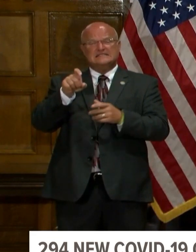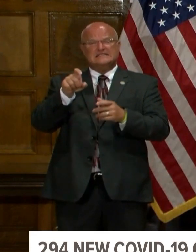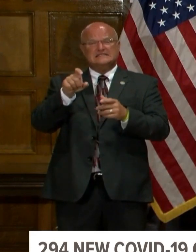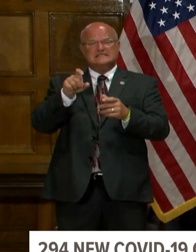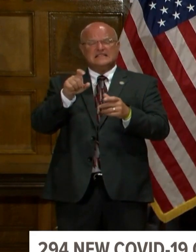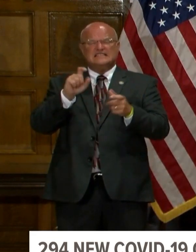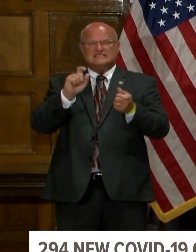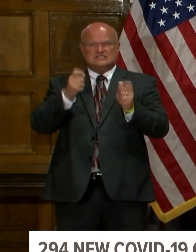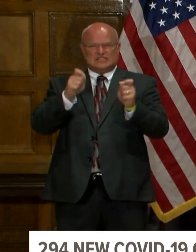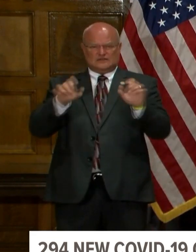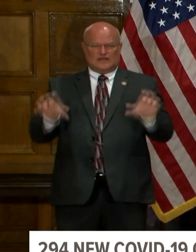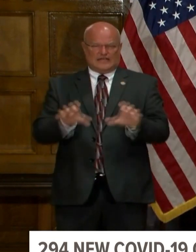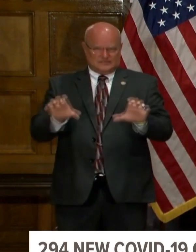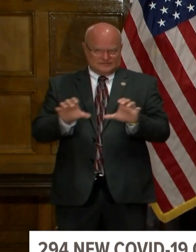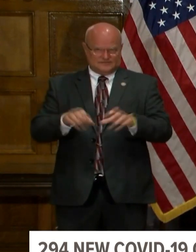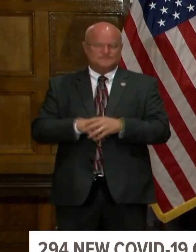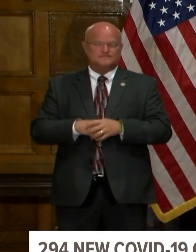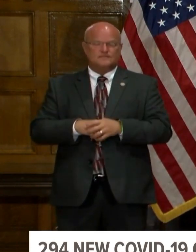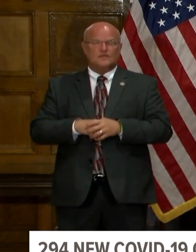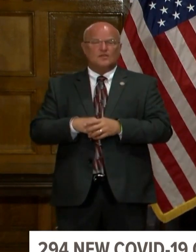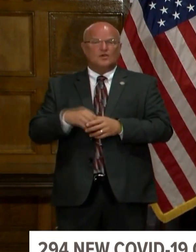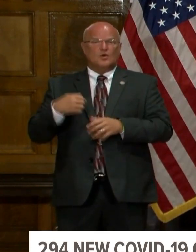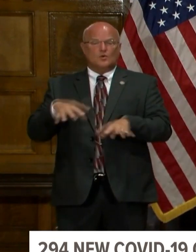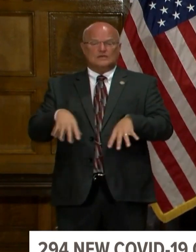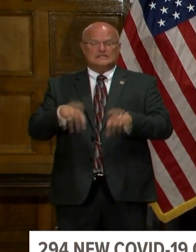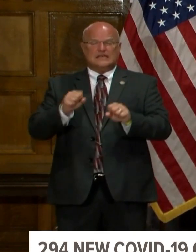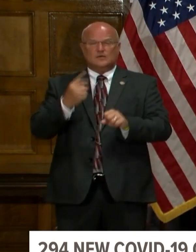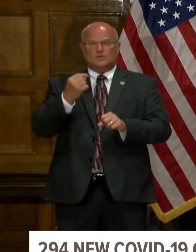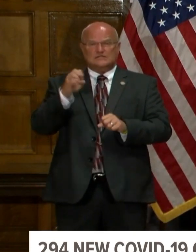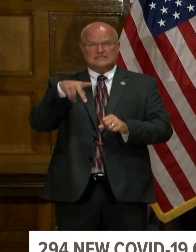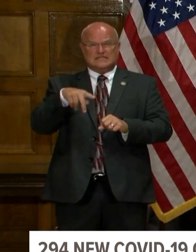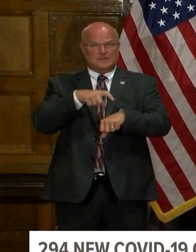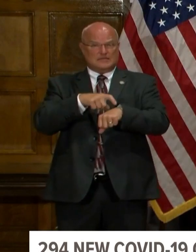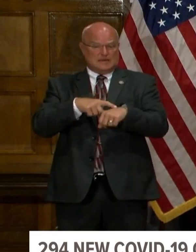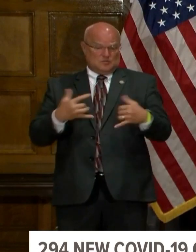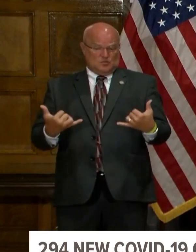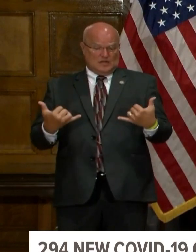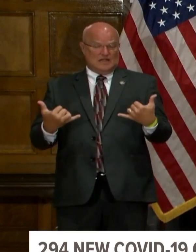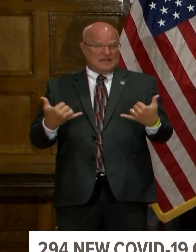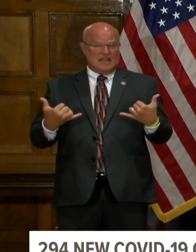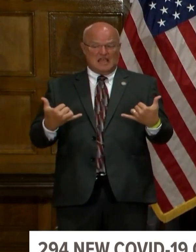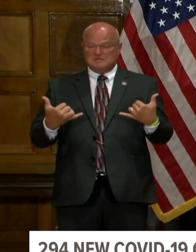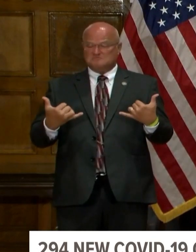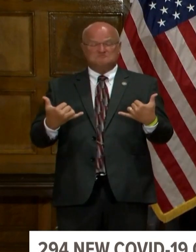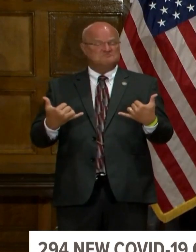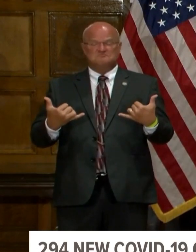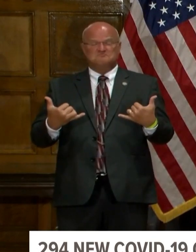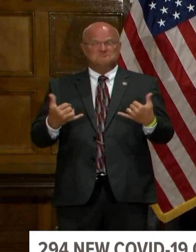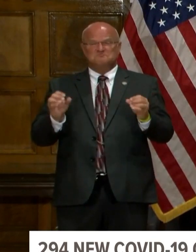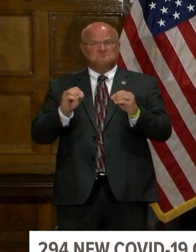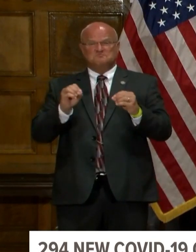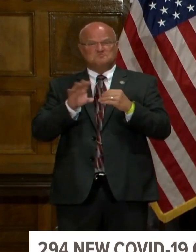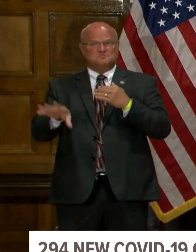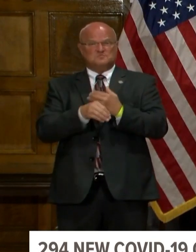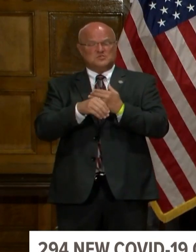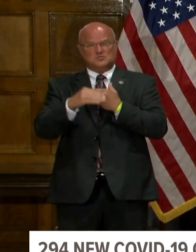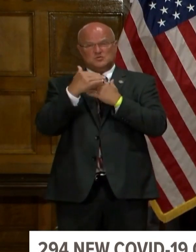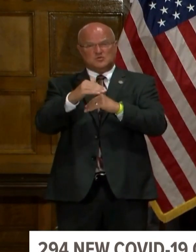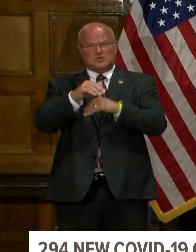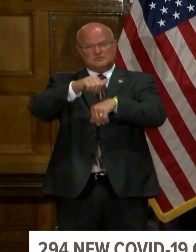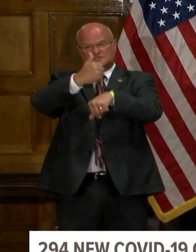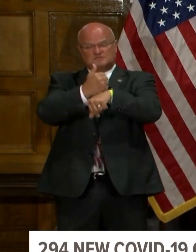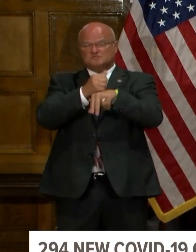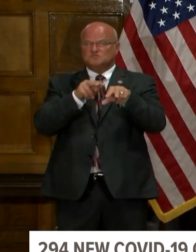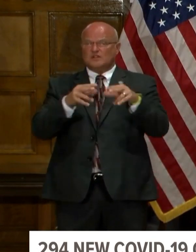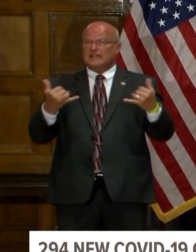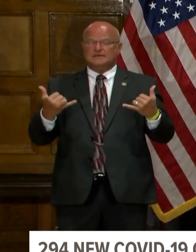justifies that type of action. So we'll take it a step at a time, but at this point, there's not any additional restrictions that are being